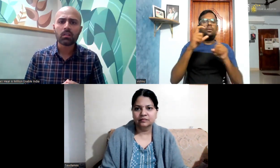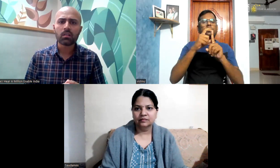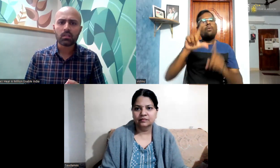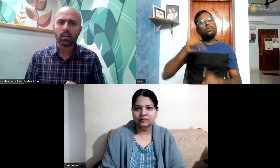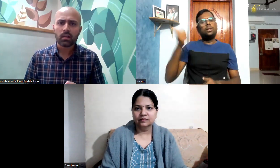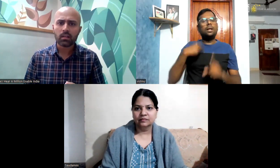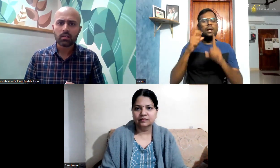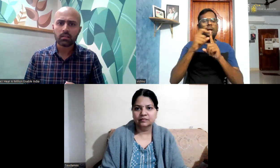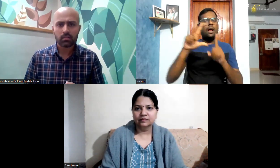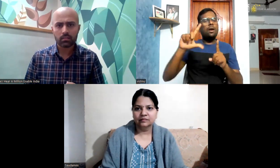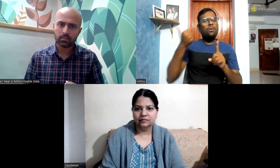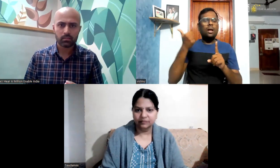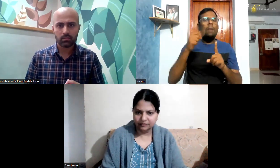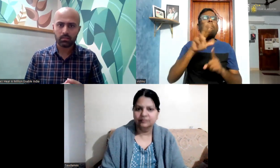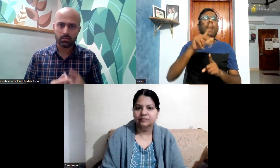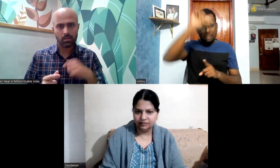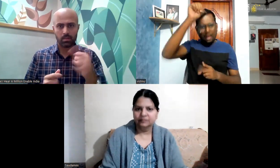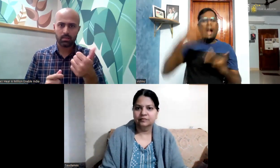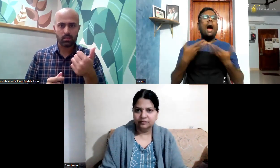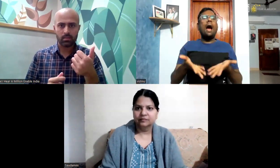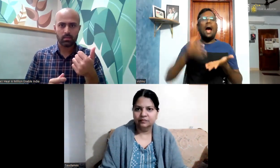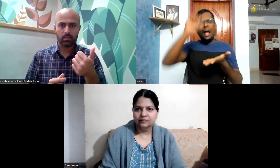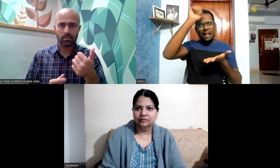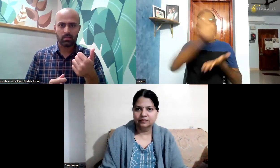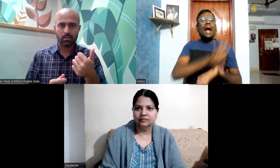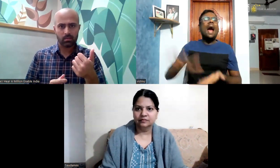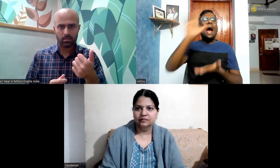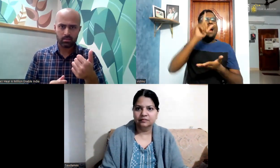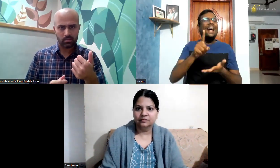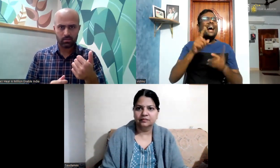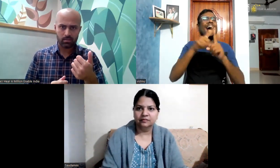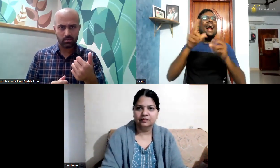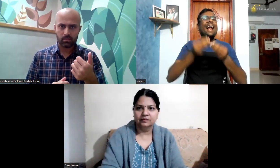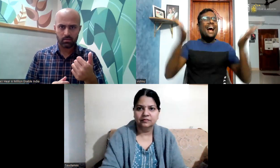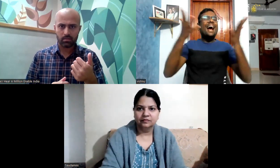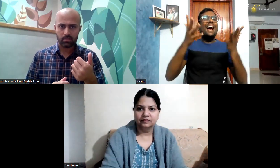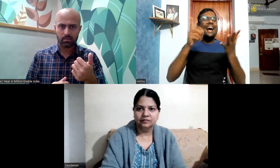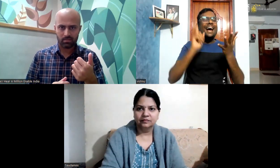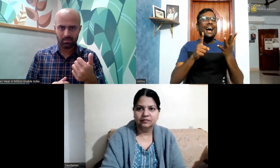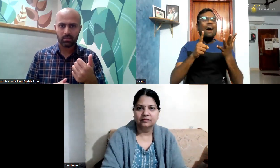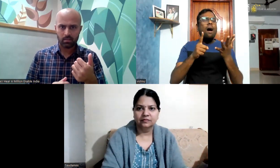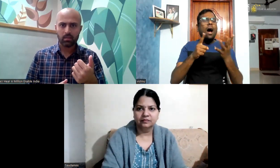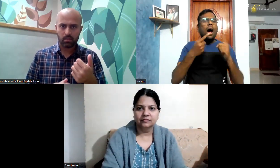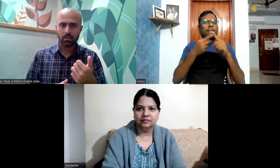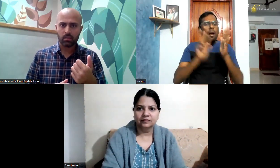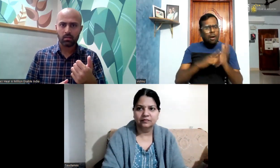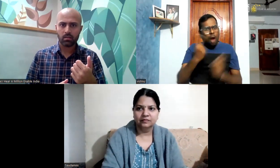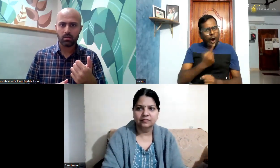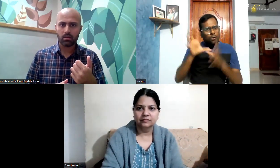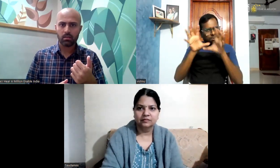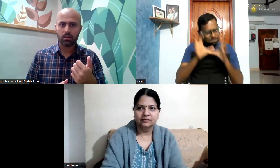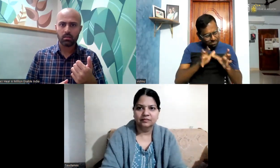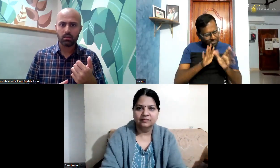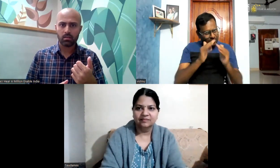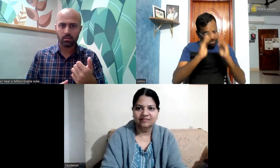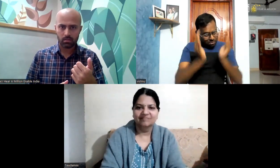ask? For example, if I'm in Tamil Nadu, got the driving license. I'm also an Indian, right? But why the other states are